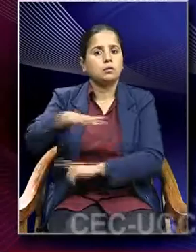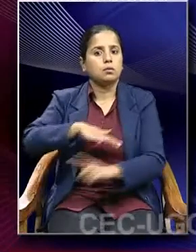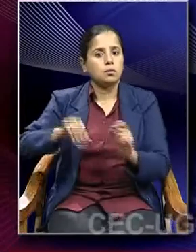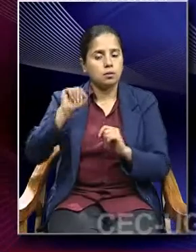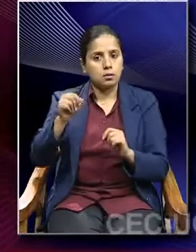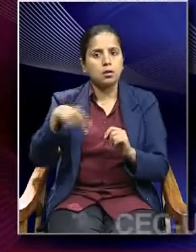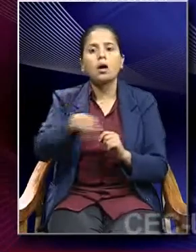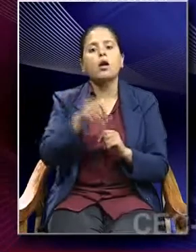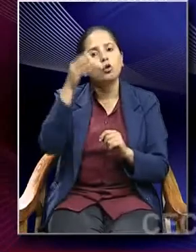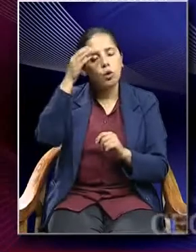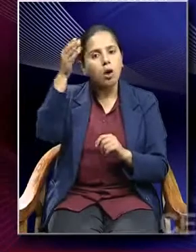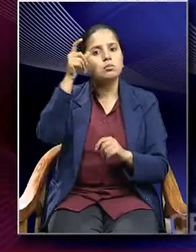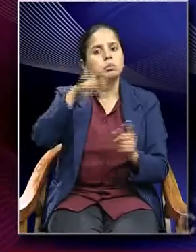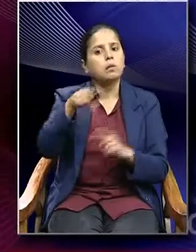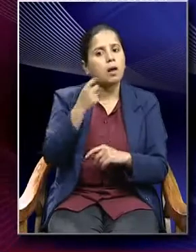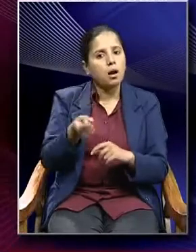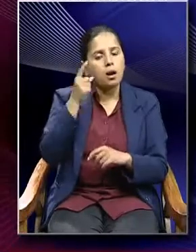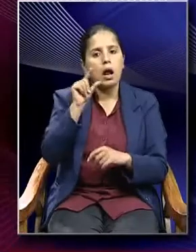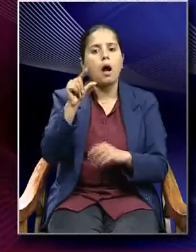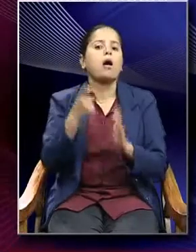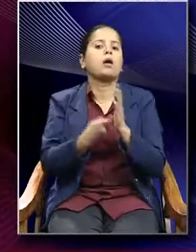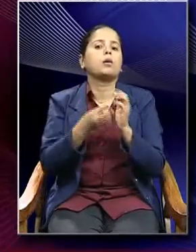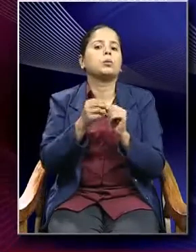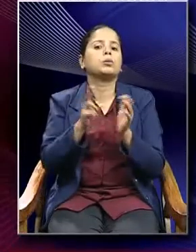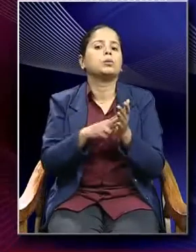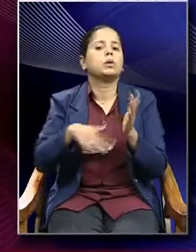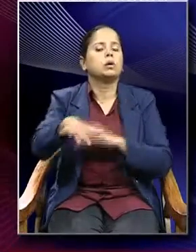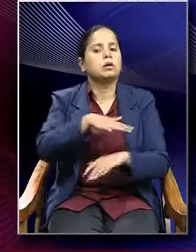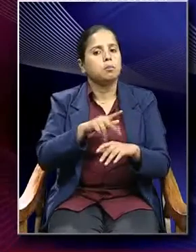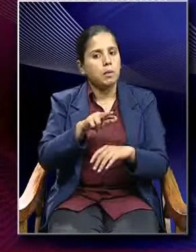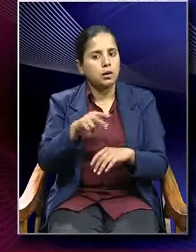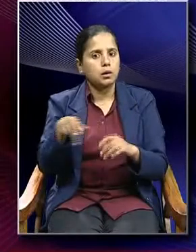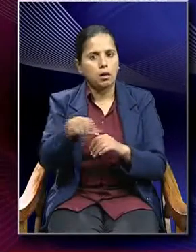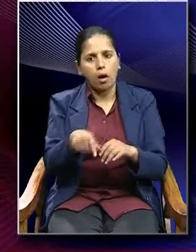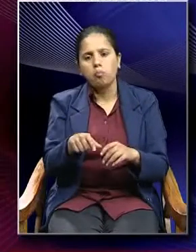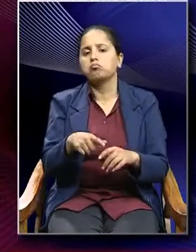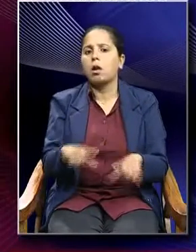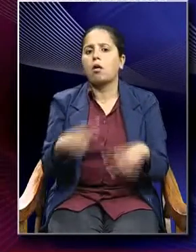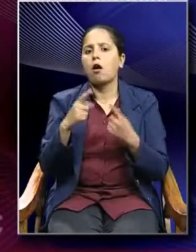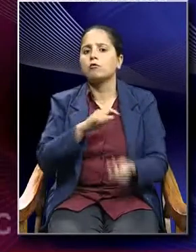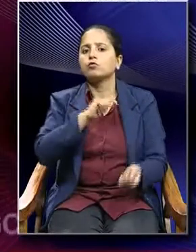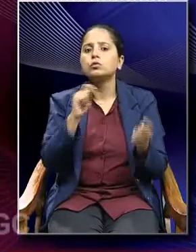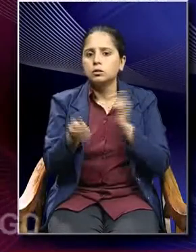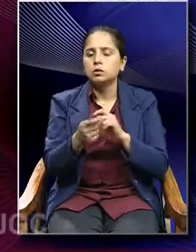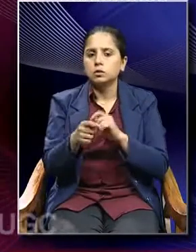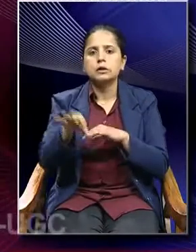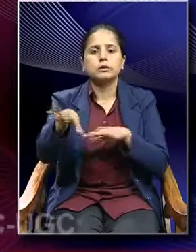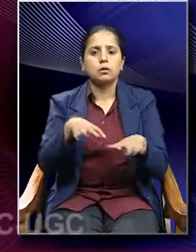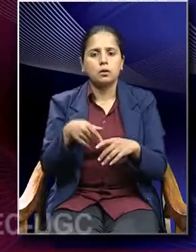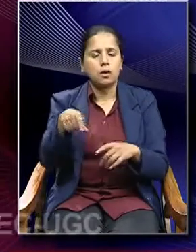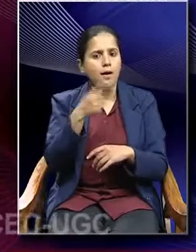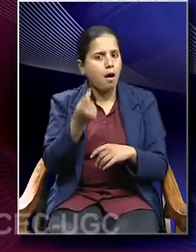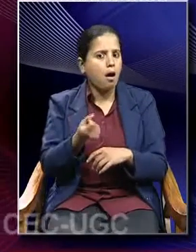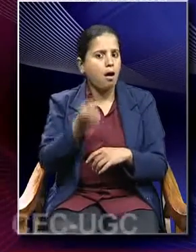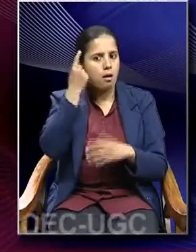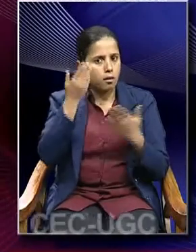was conceptualized as urbanism or urban way of life. So it is this